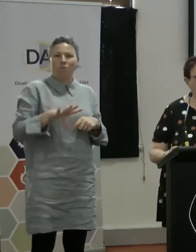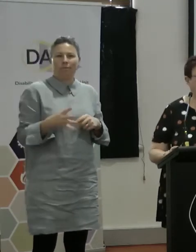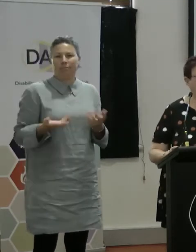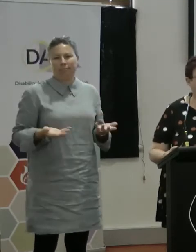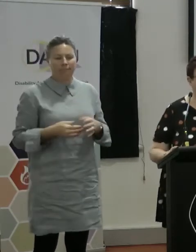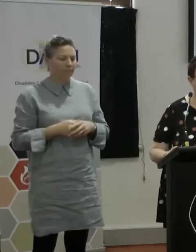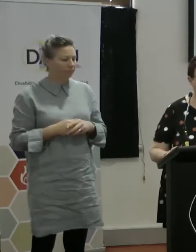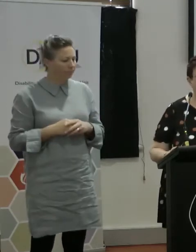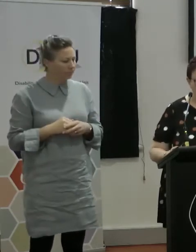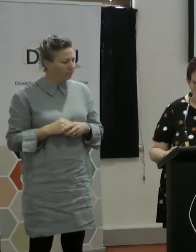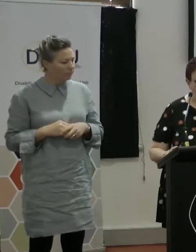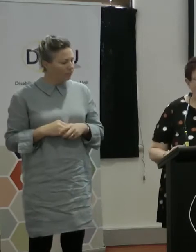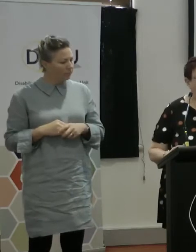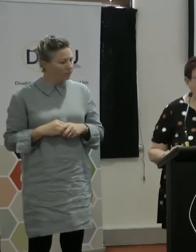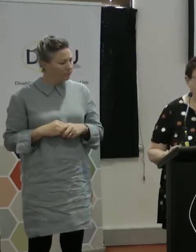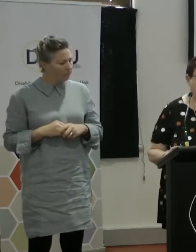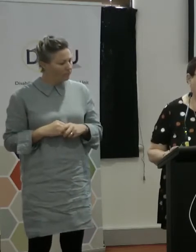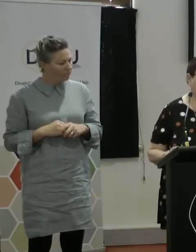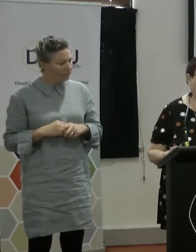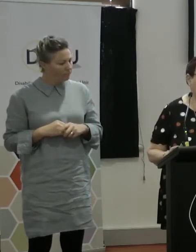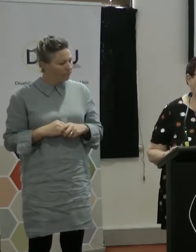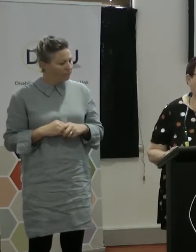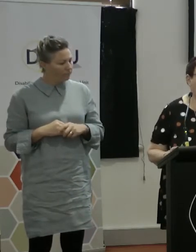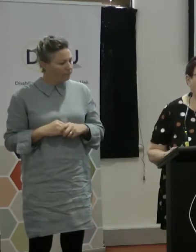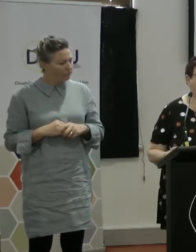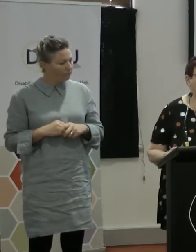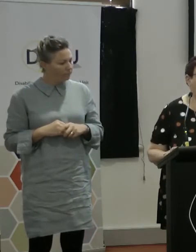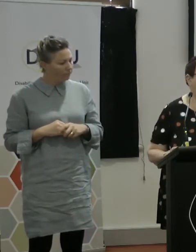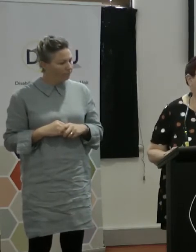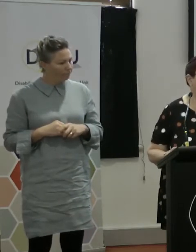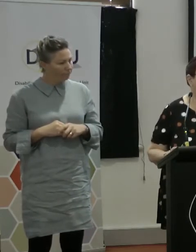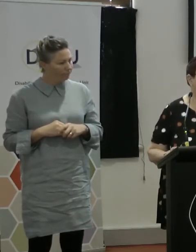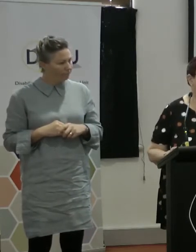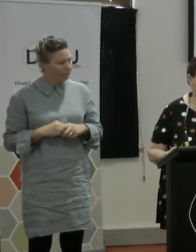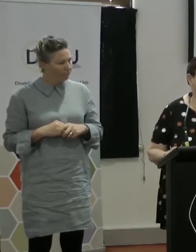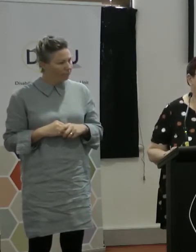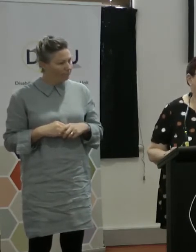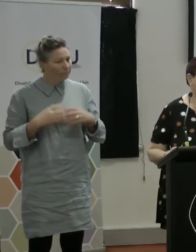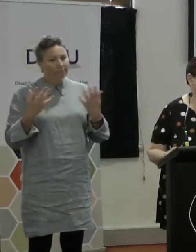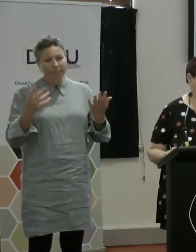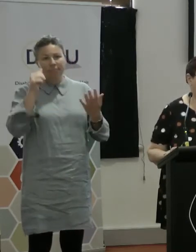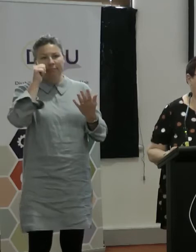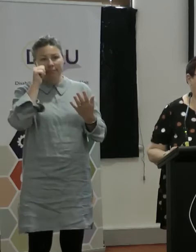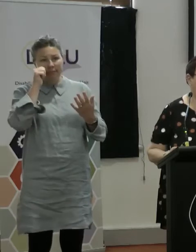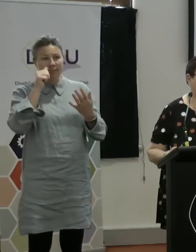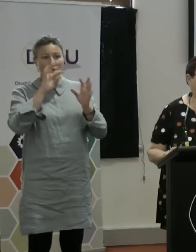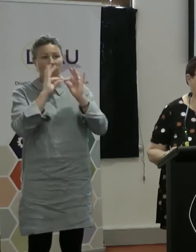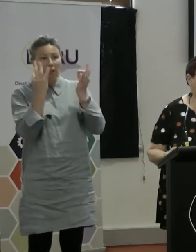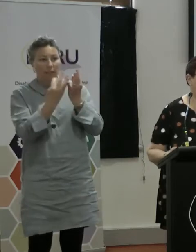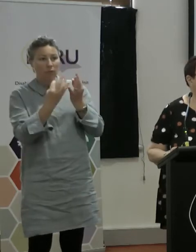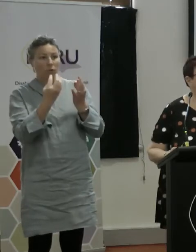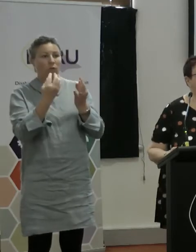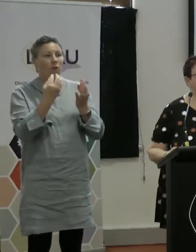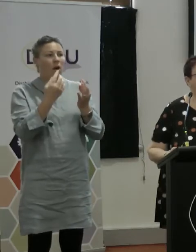very important to note that, and I know there will be national disability advocacy funded organisations